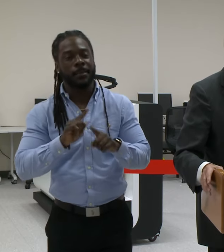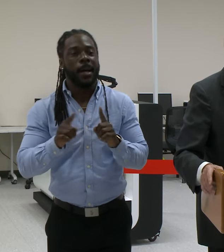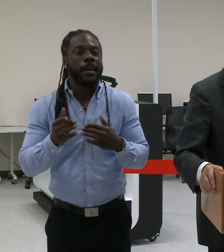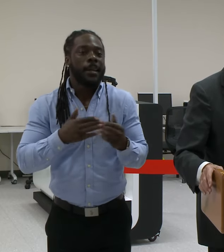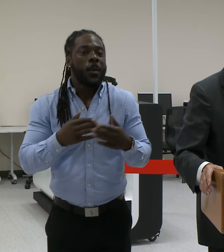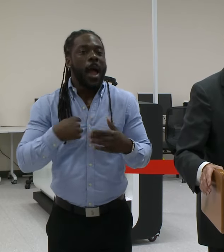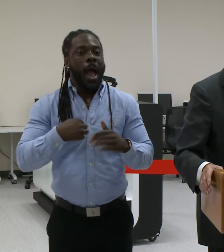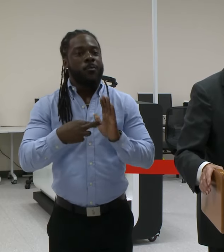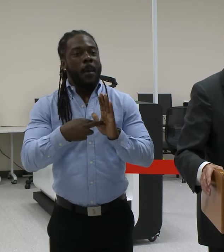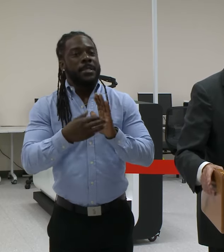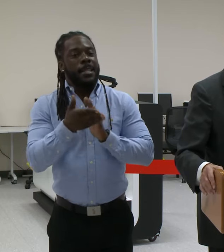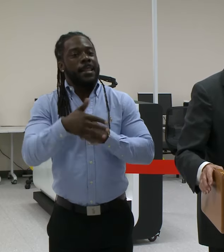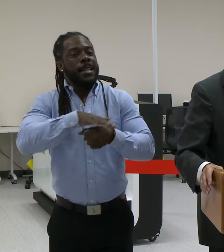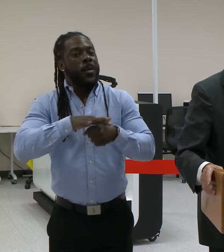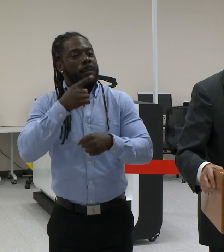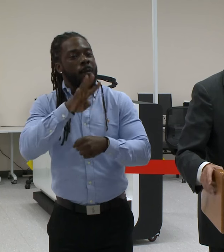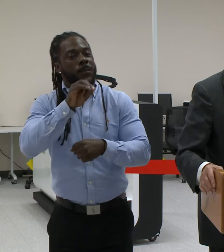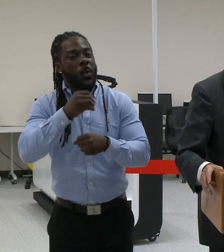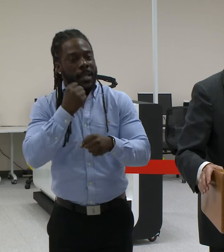represented this area for 40 years.